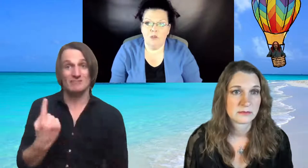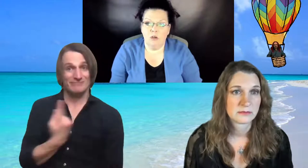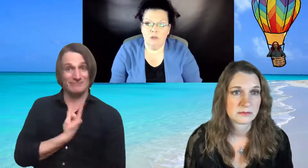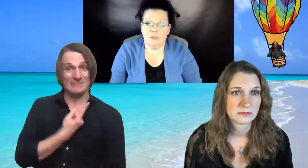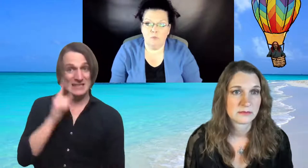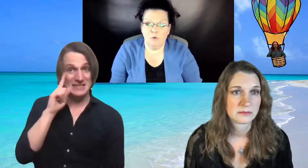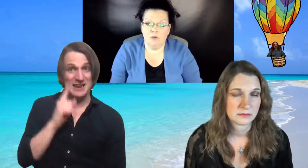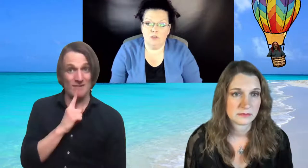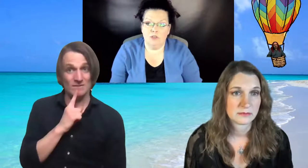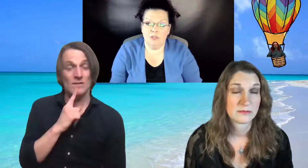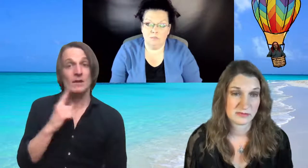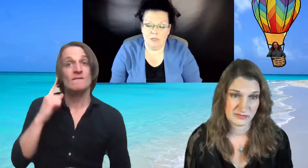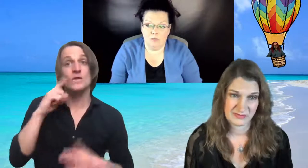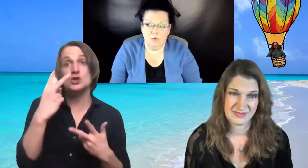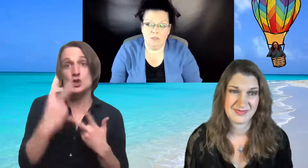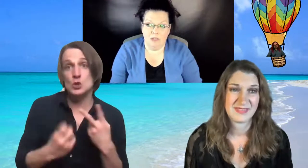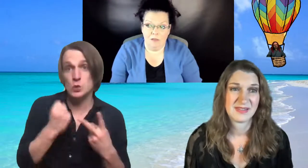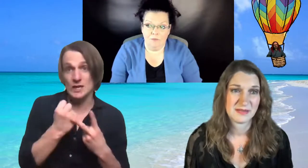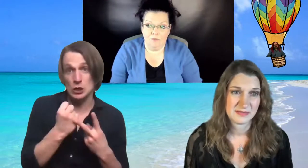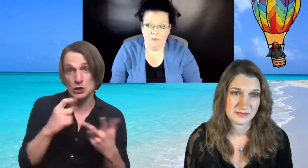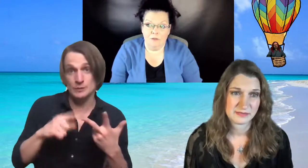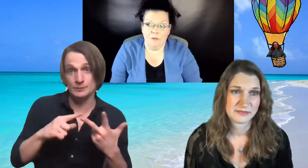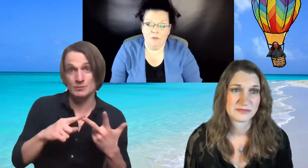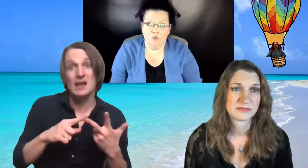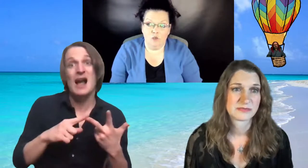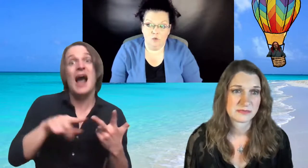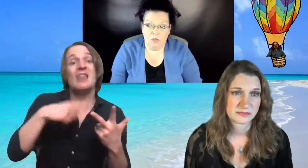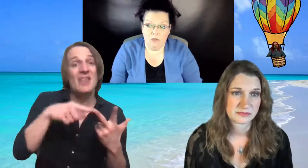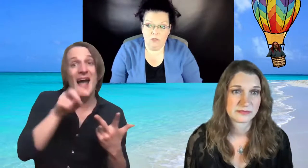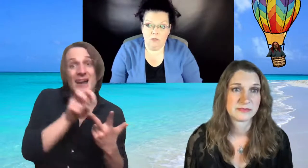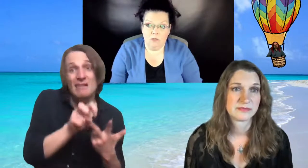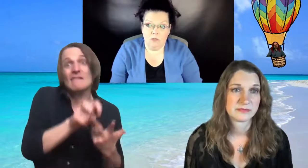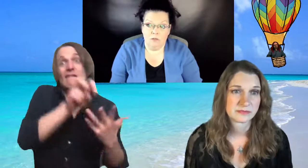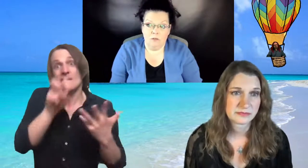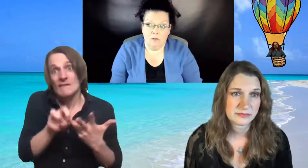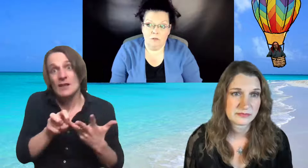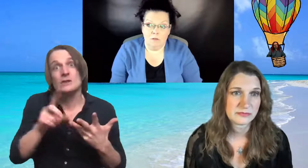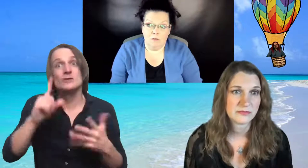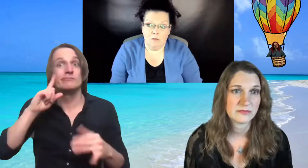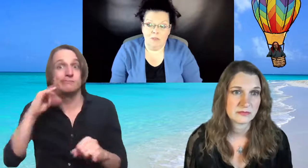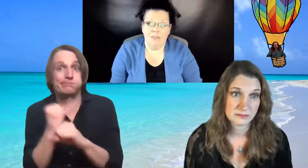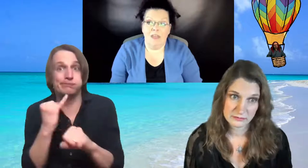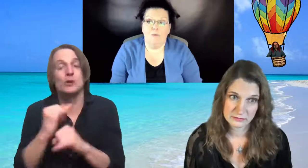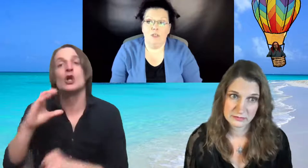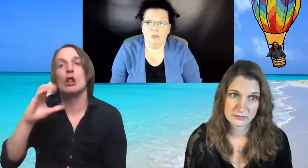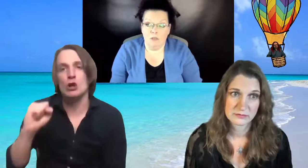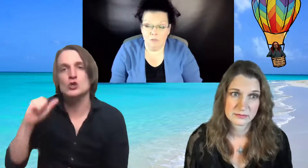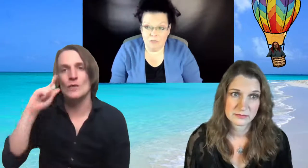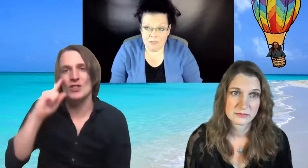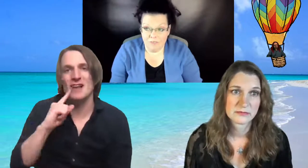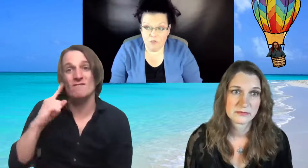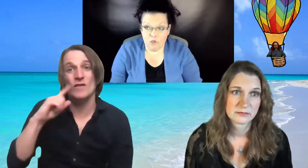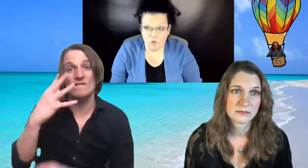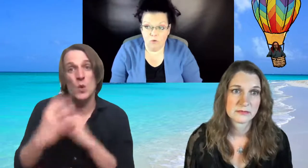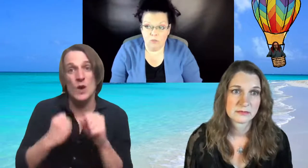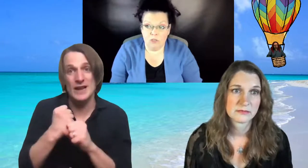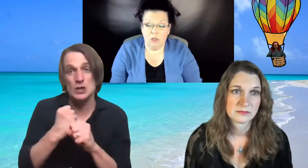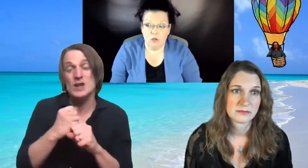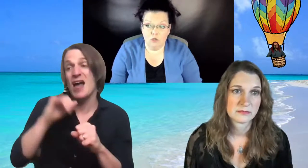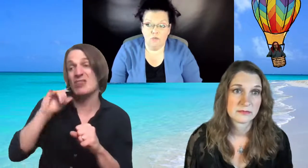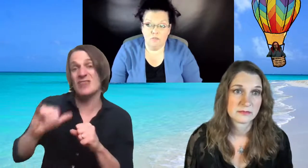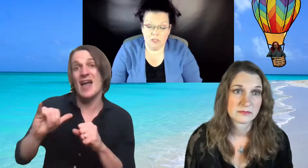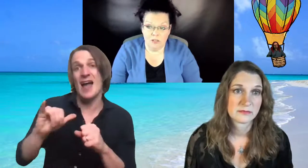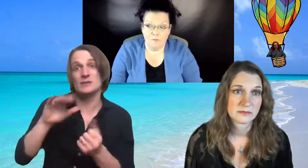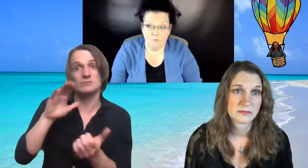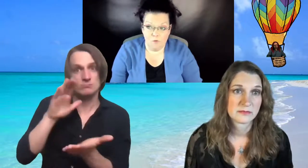that taught and supported just me, who was deaf, for 2 years. And then I went to another deaf school, it was